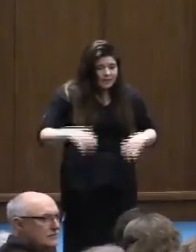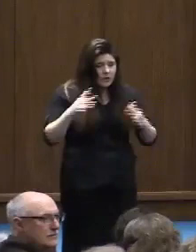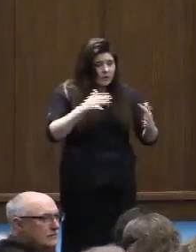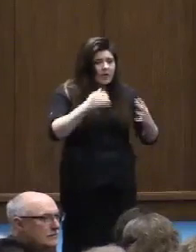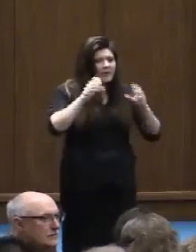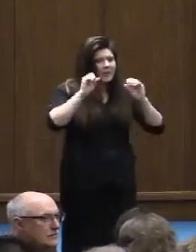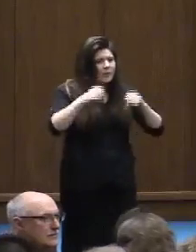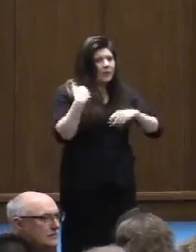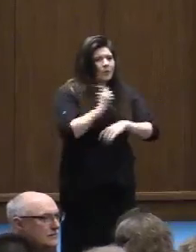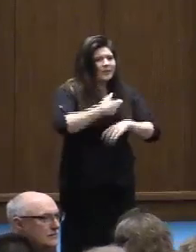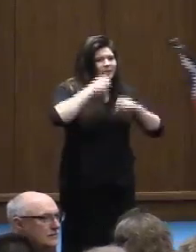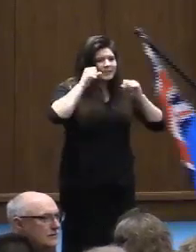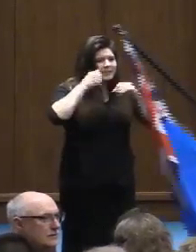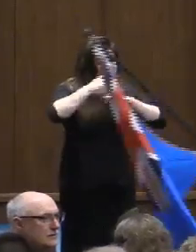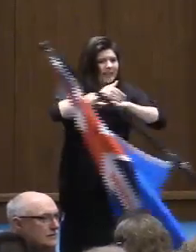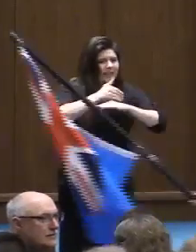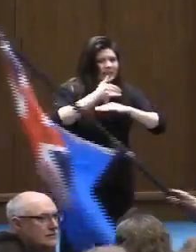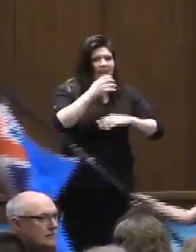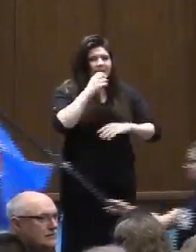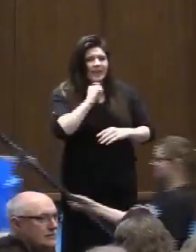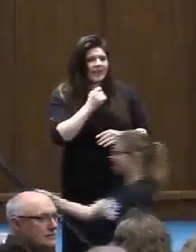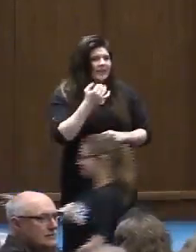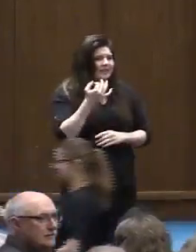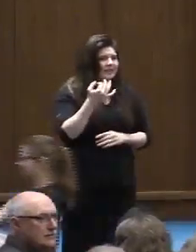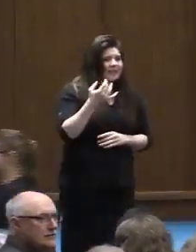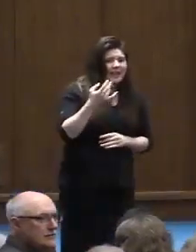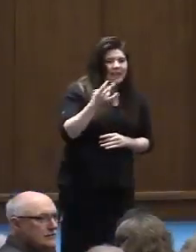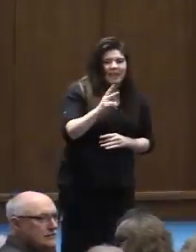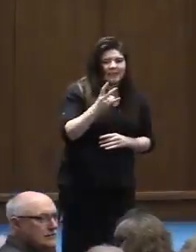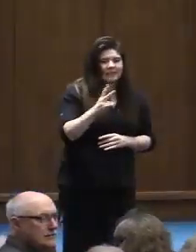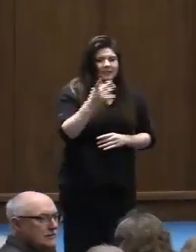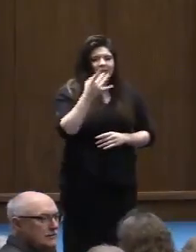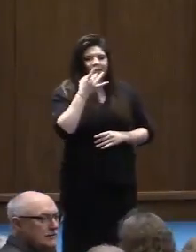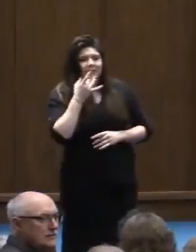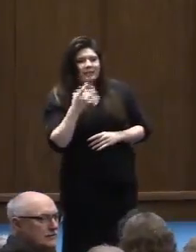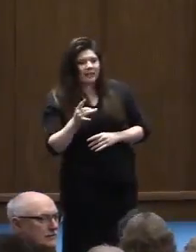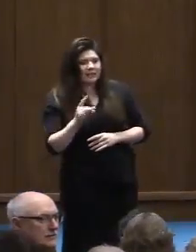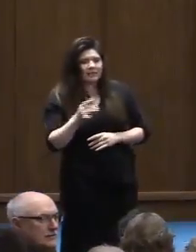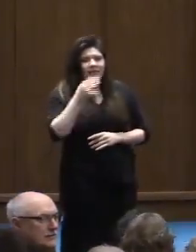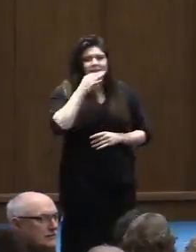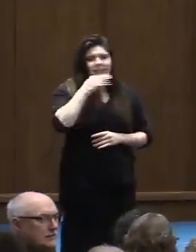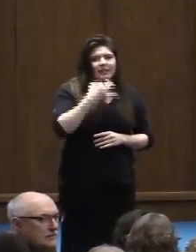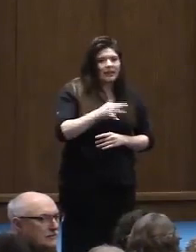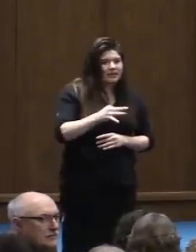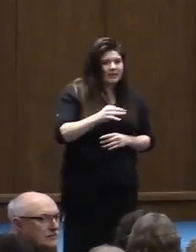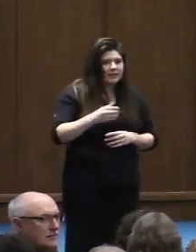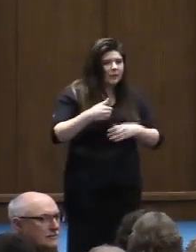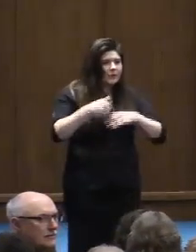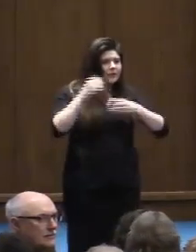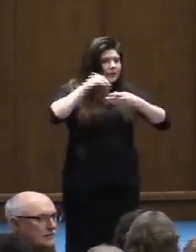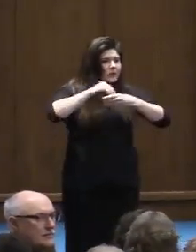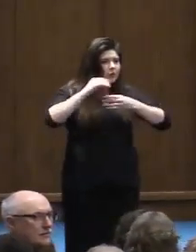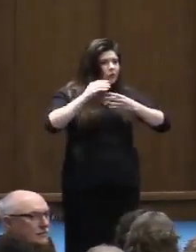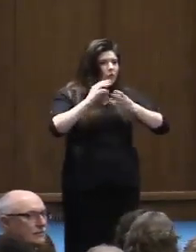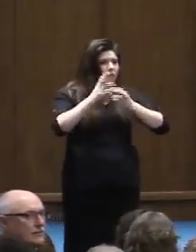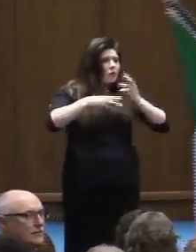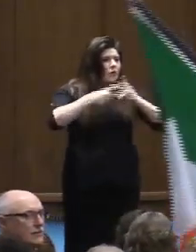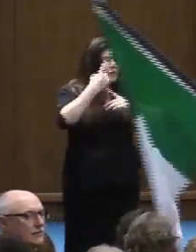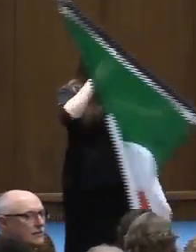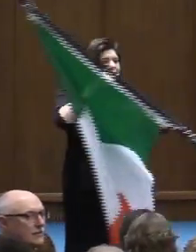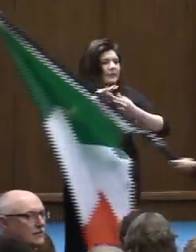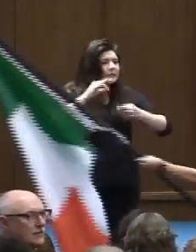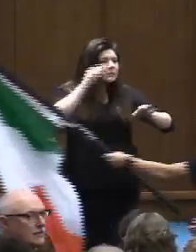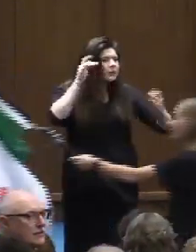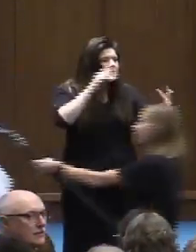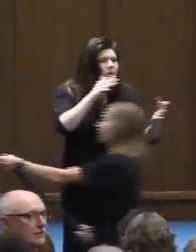young 18, 19-year-olds, 17-year-olds into all the world for a spiritual battle? And